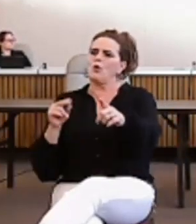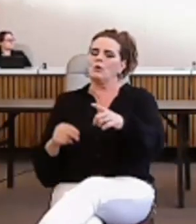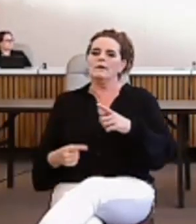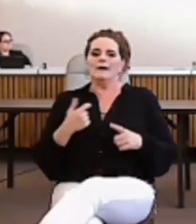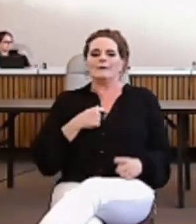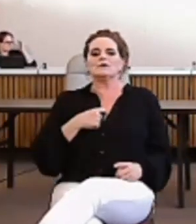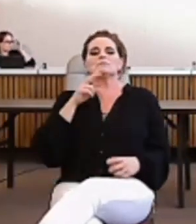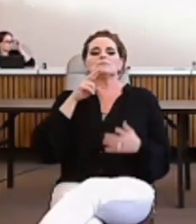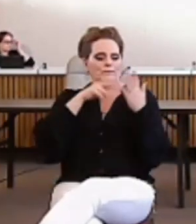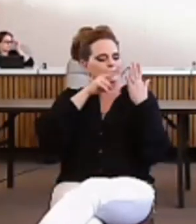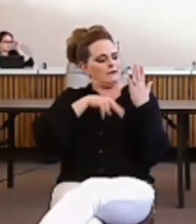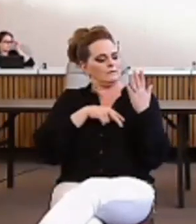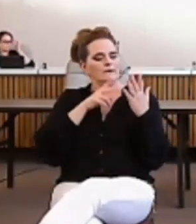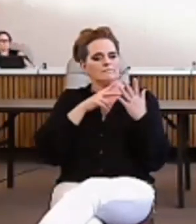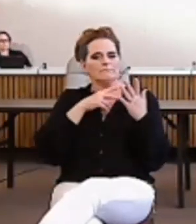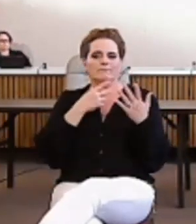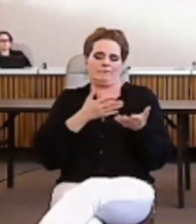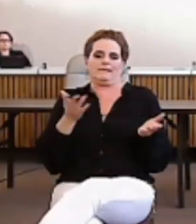the special use permits.